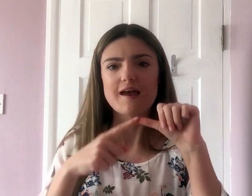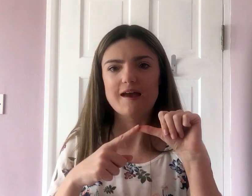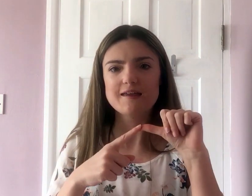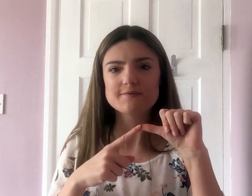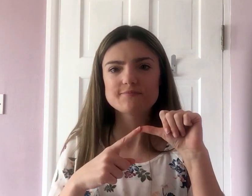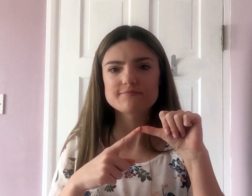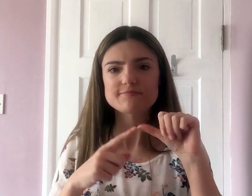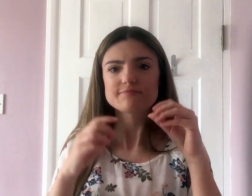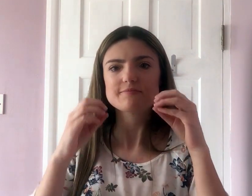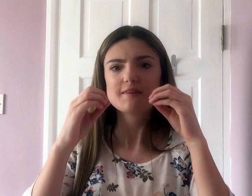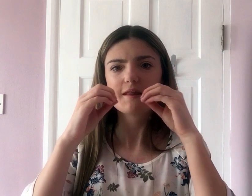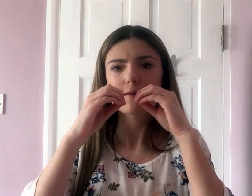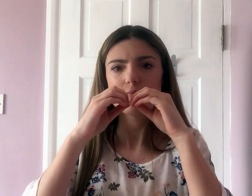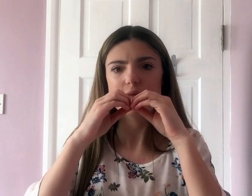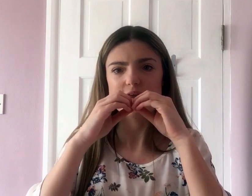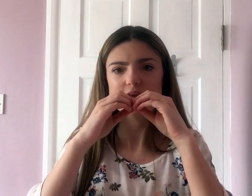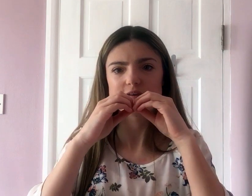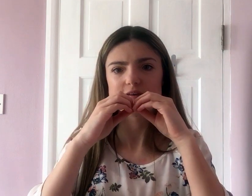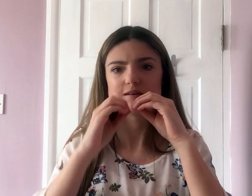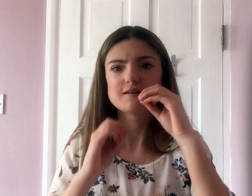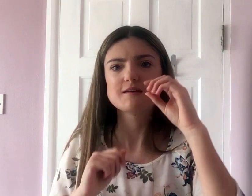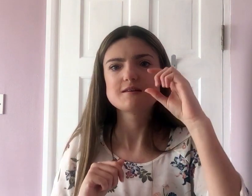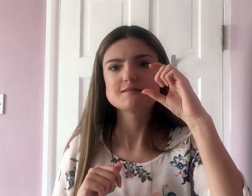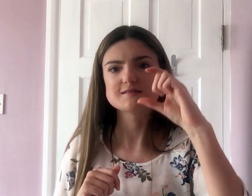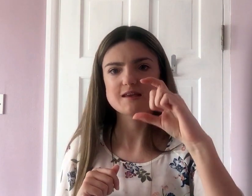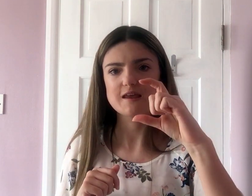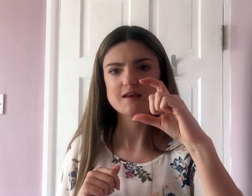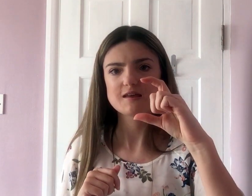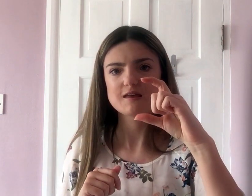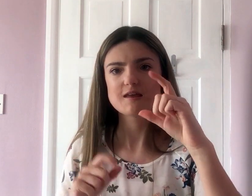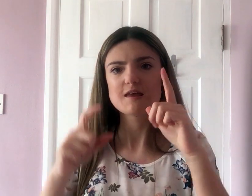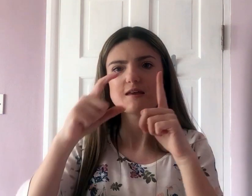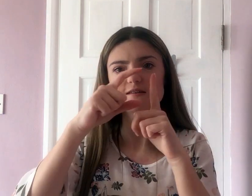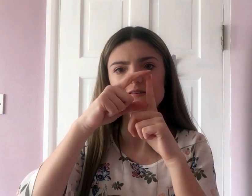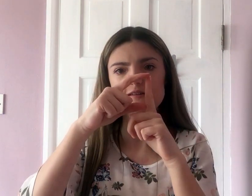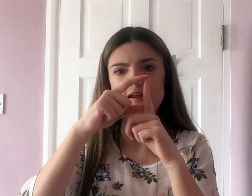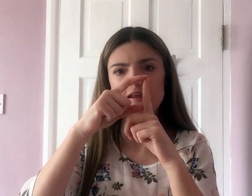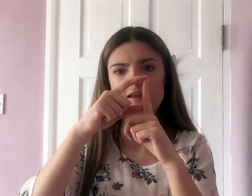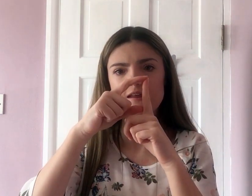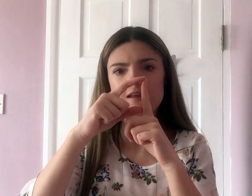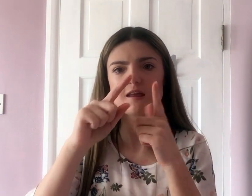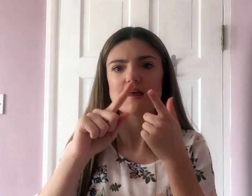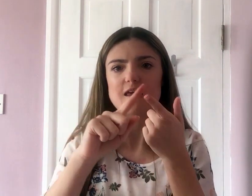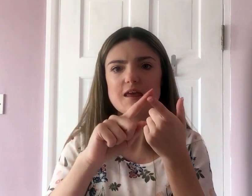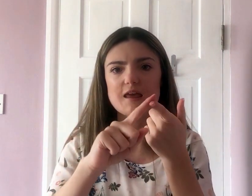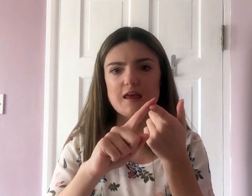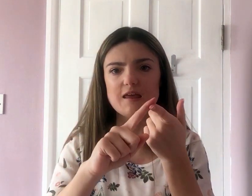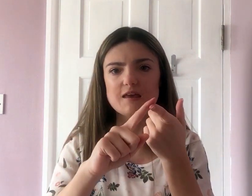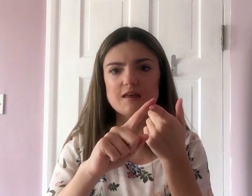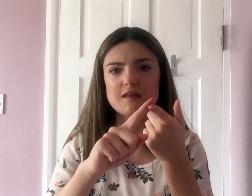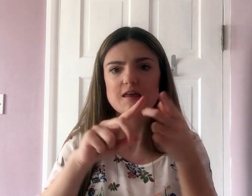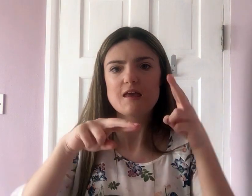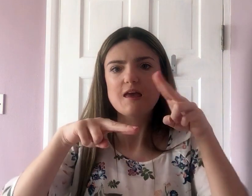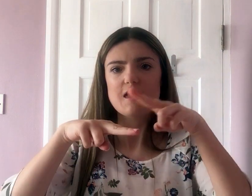A, B, C, D, E,